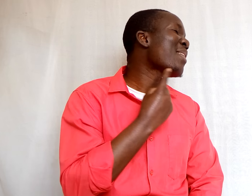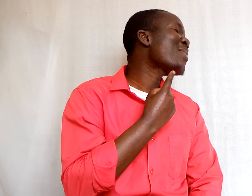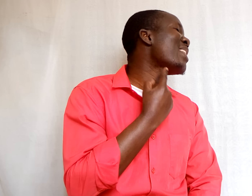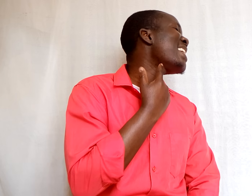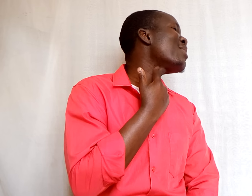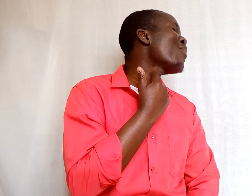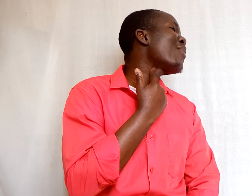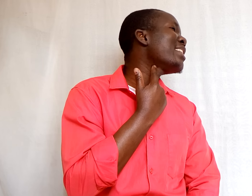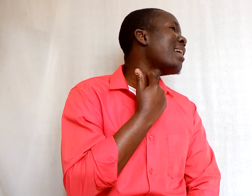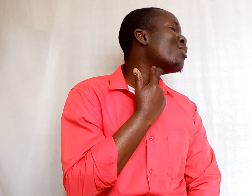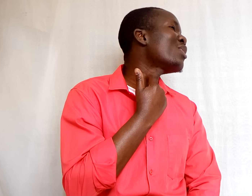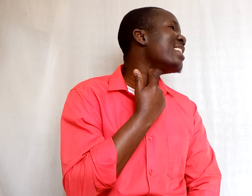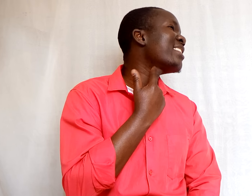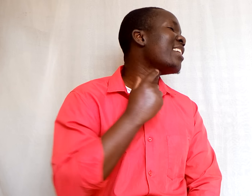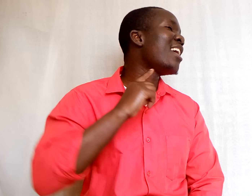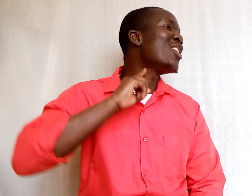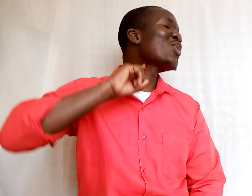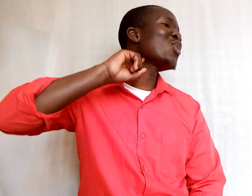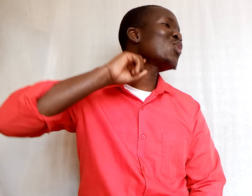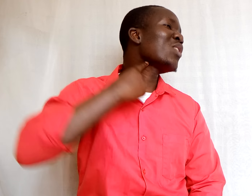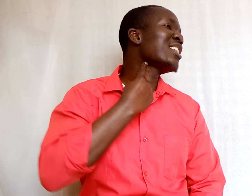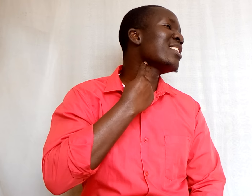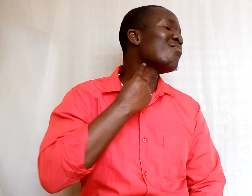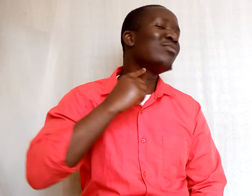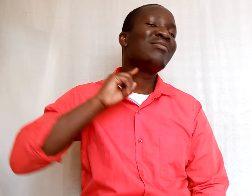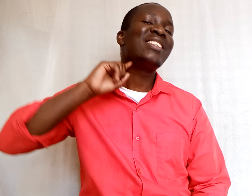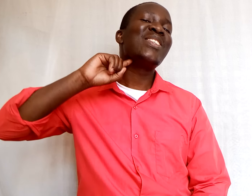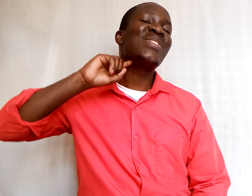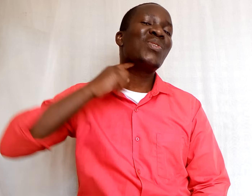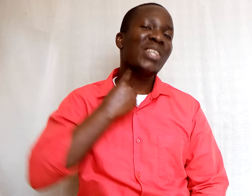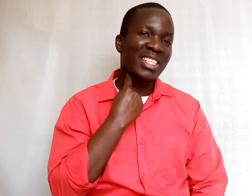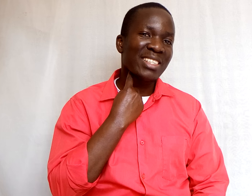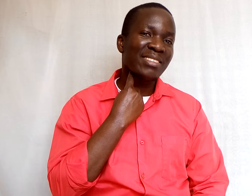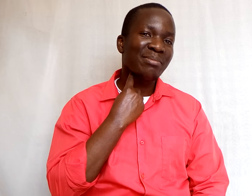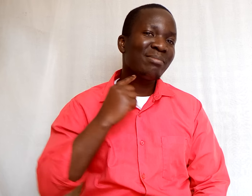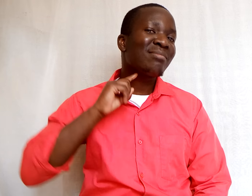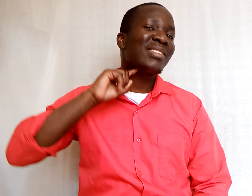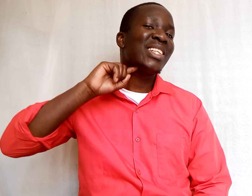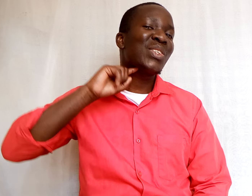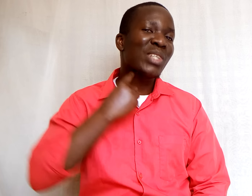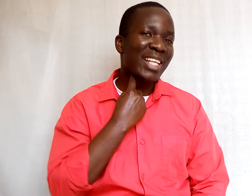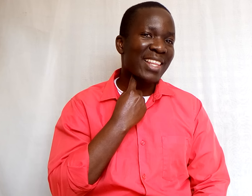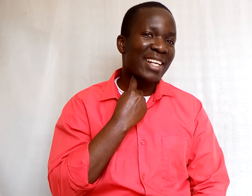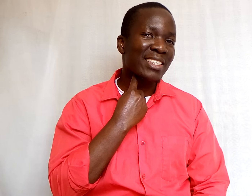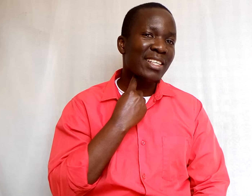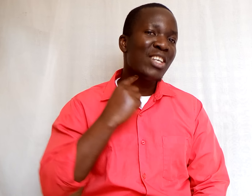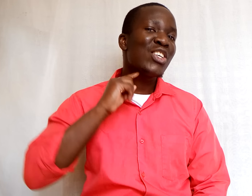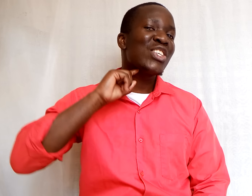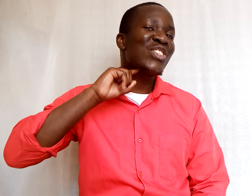you eat, you feel some sweetness here. So sweet. Sweet. Sweet like that.